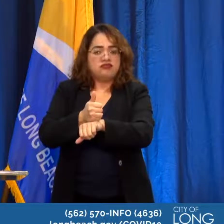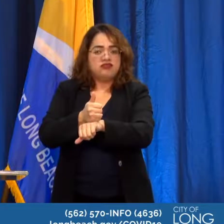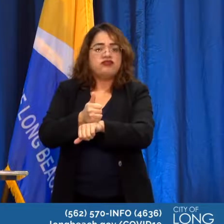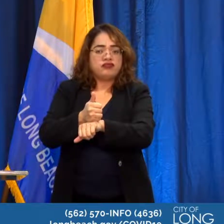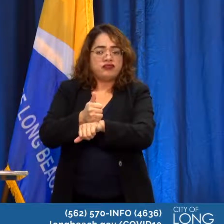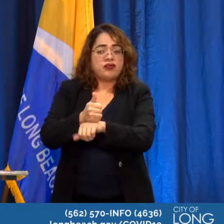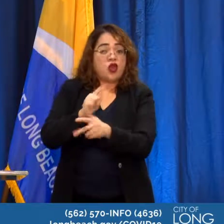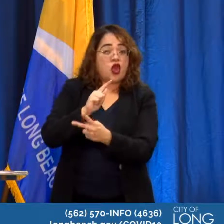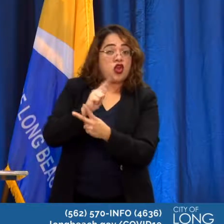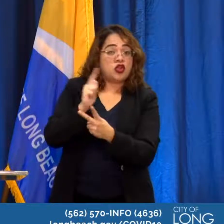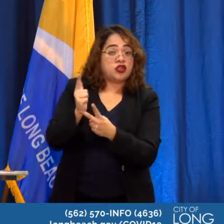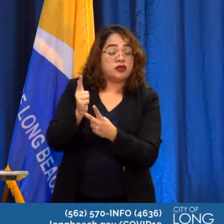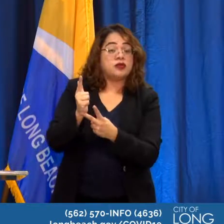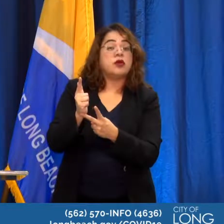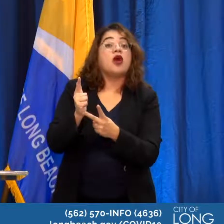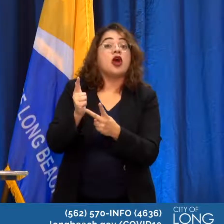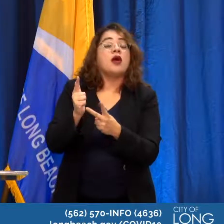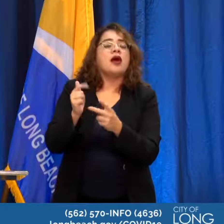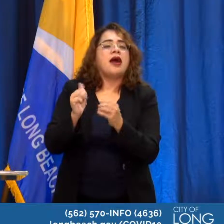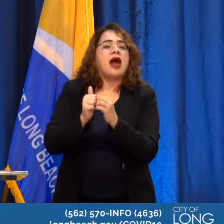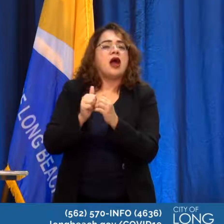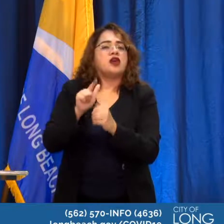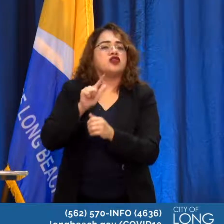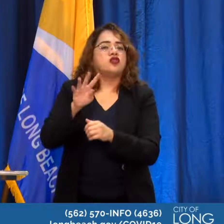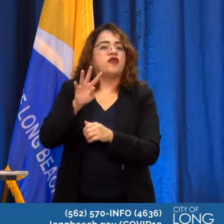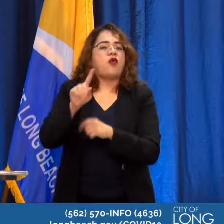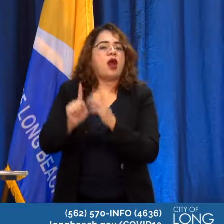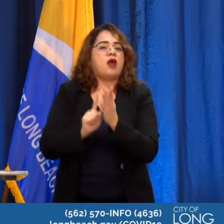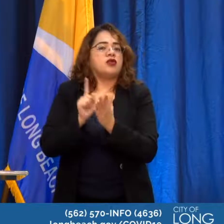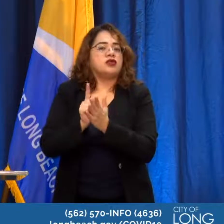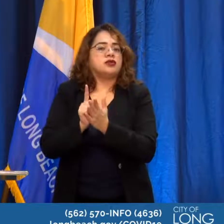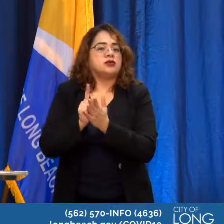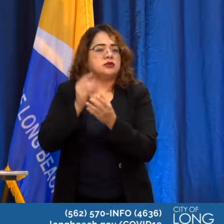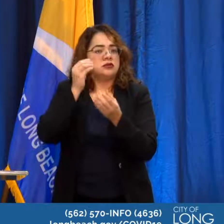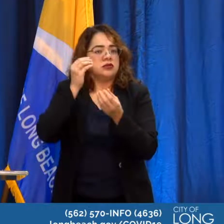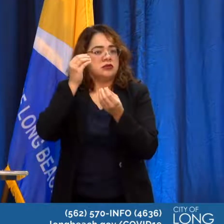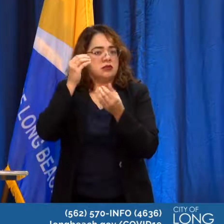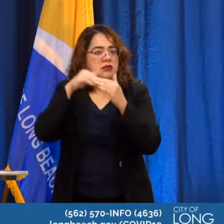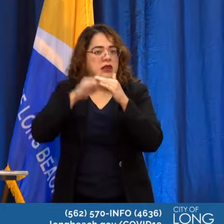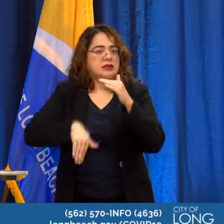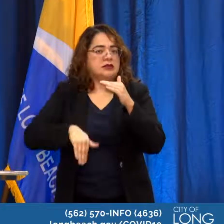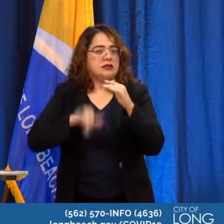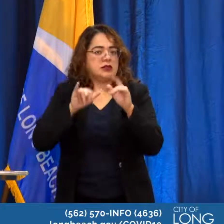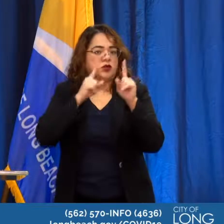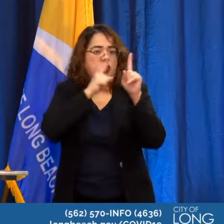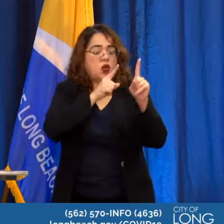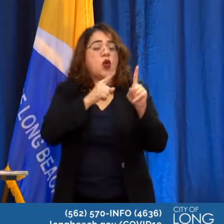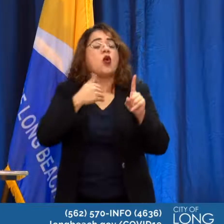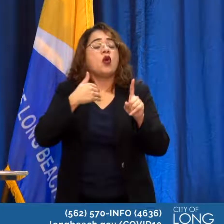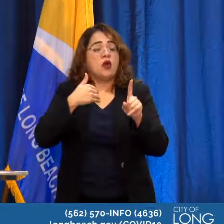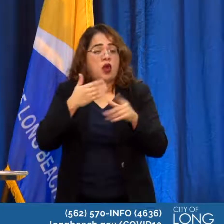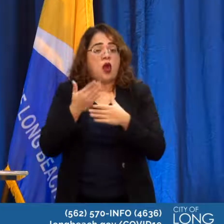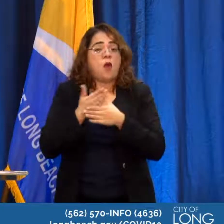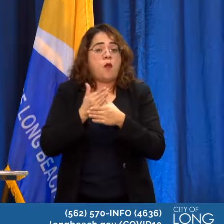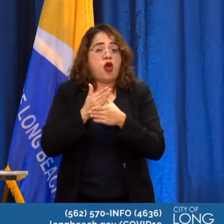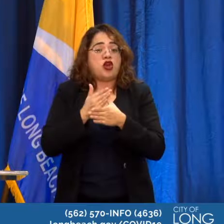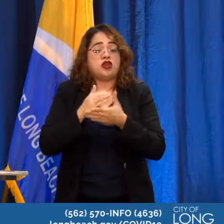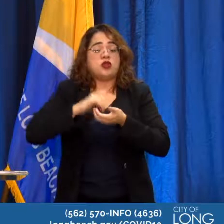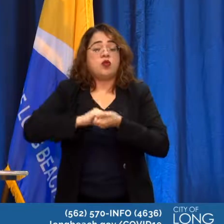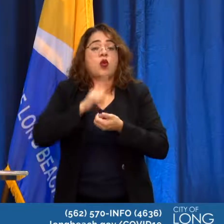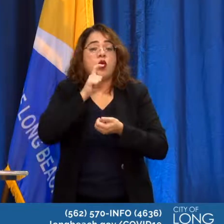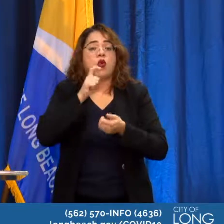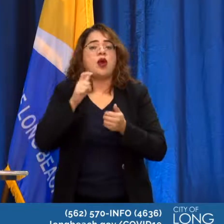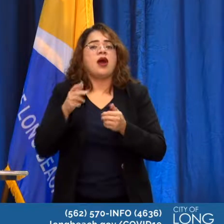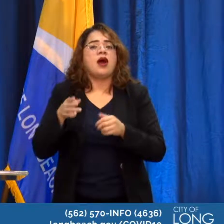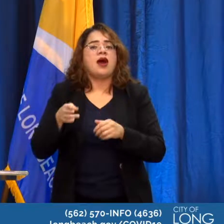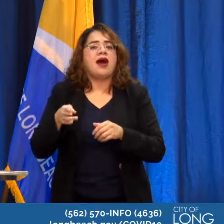site within 24 hours. So it's not the Queen Mary. It's a partnership with one of our local institutions of higher education. We